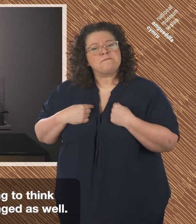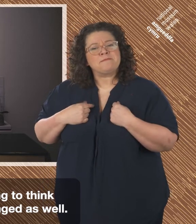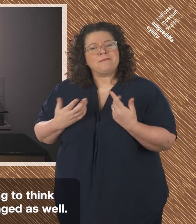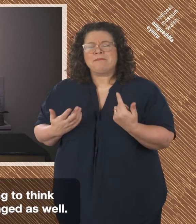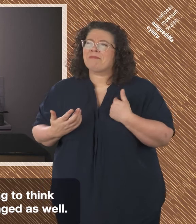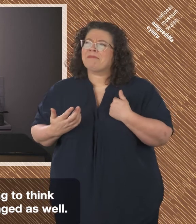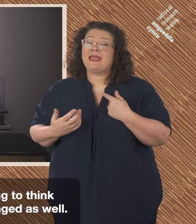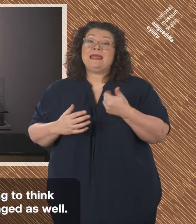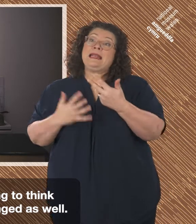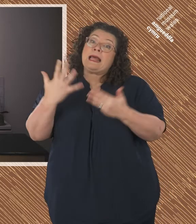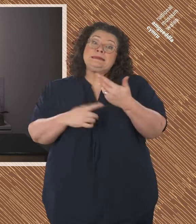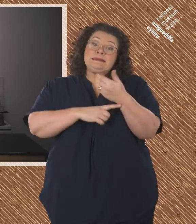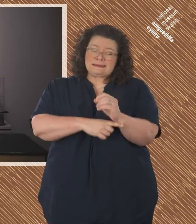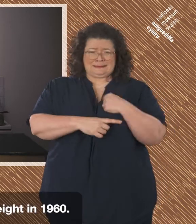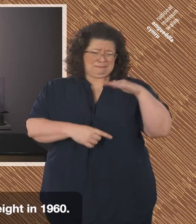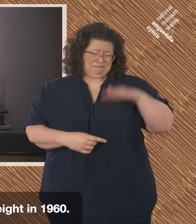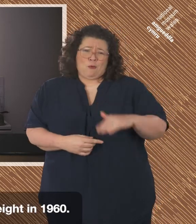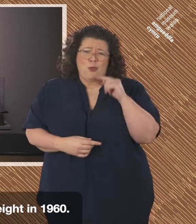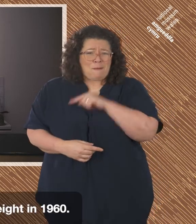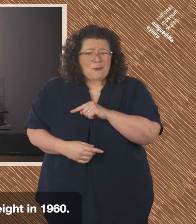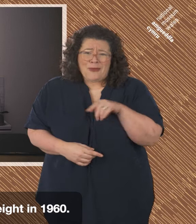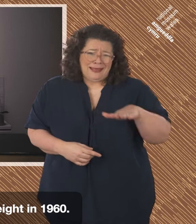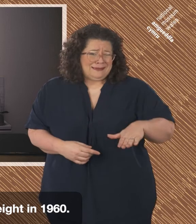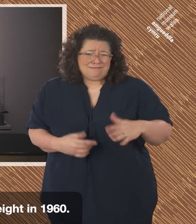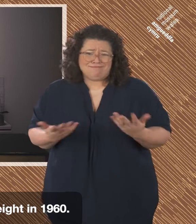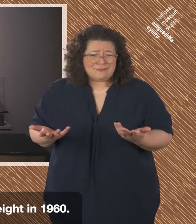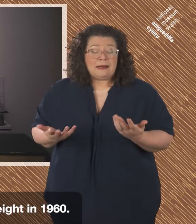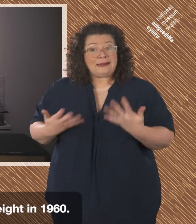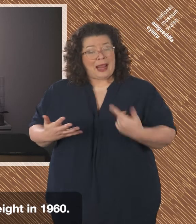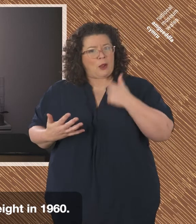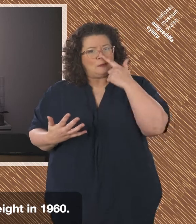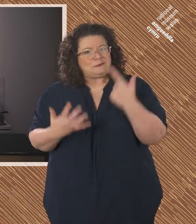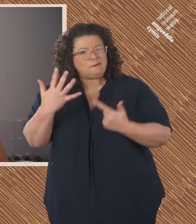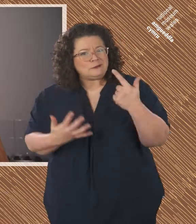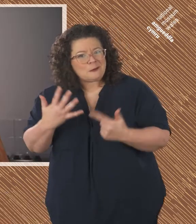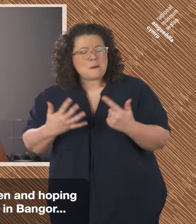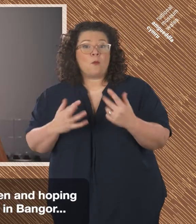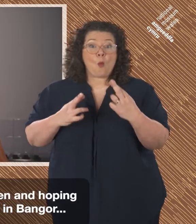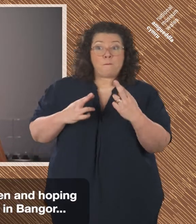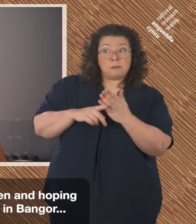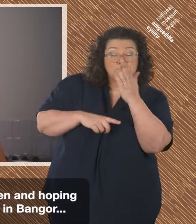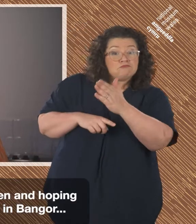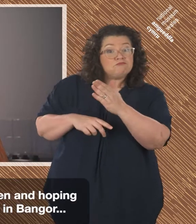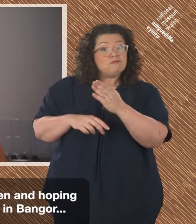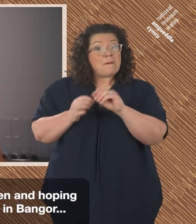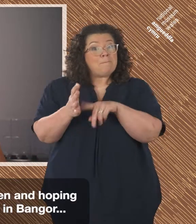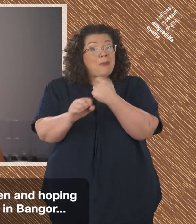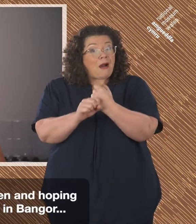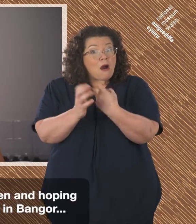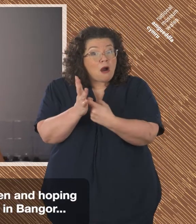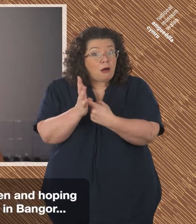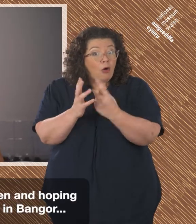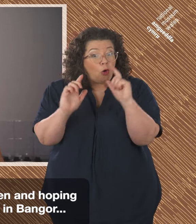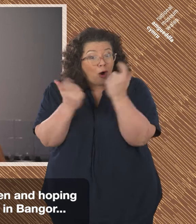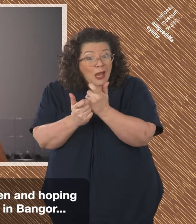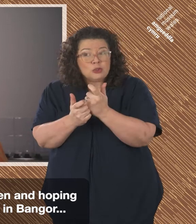I've changed as well. I was a little boy of 8 in 1960. And now I'm 17 and